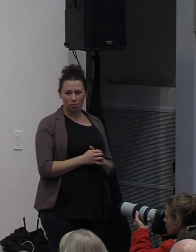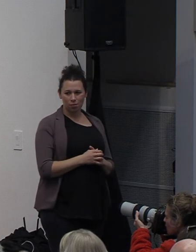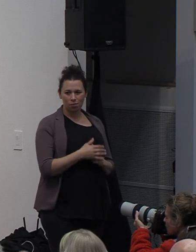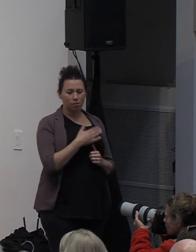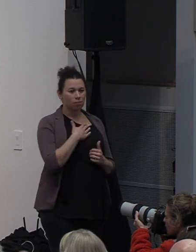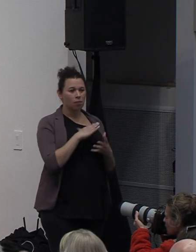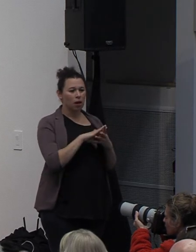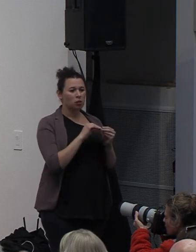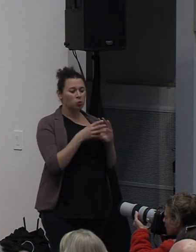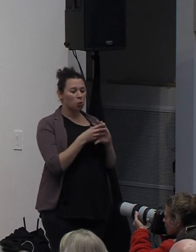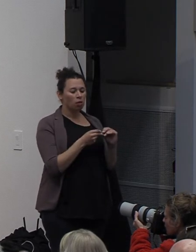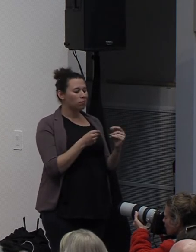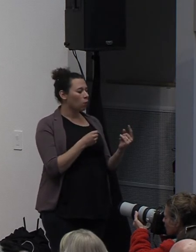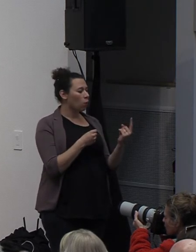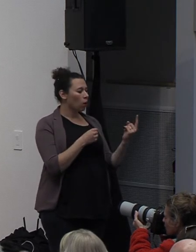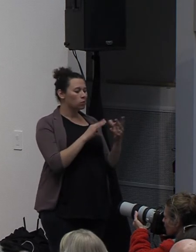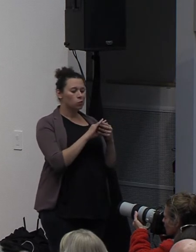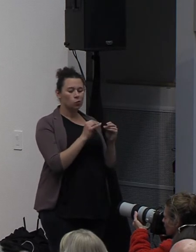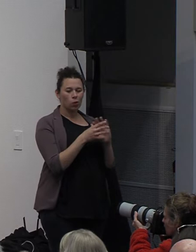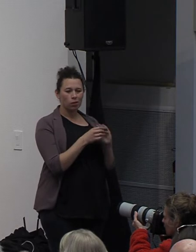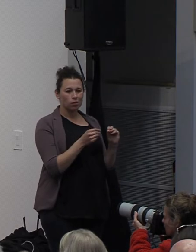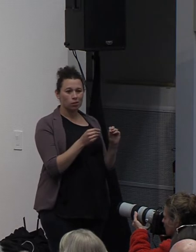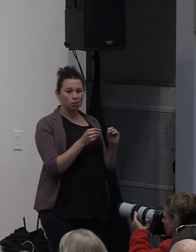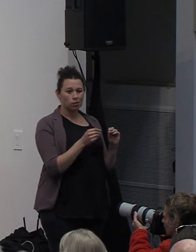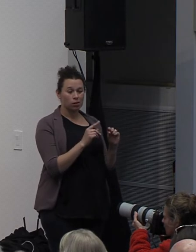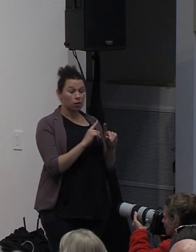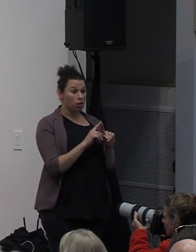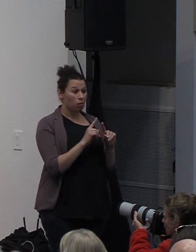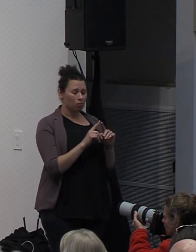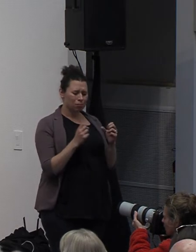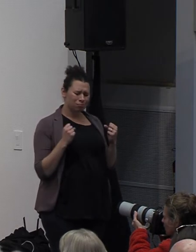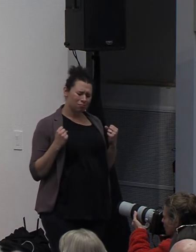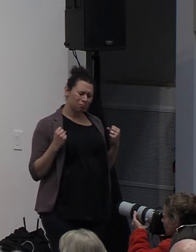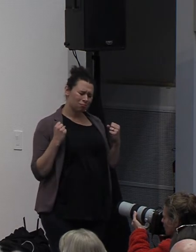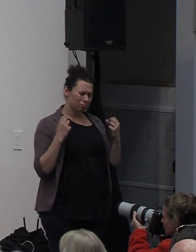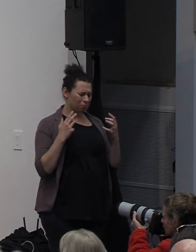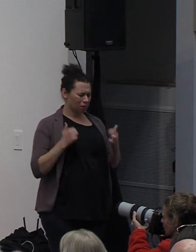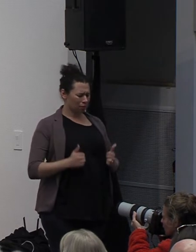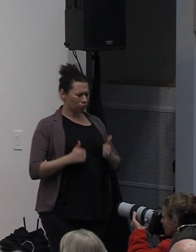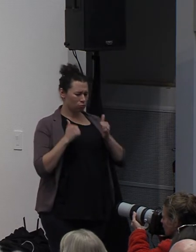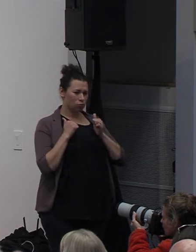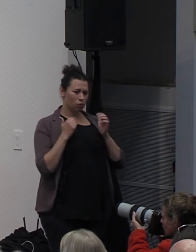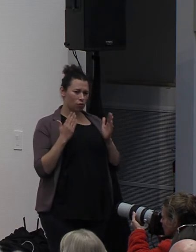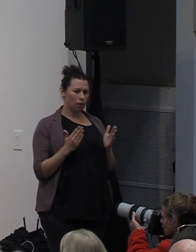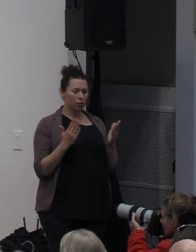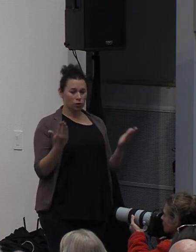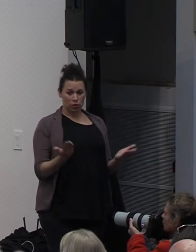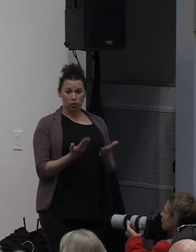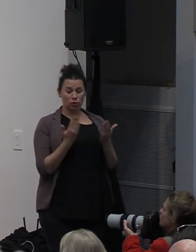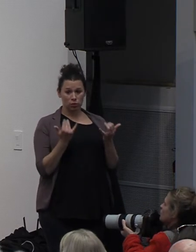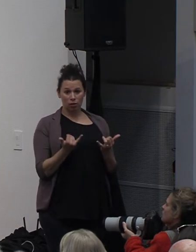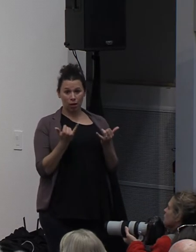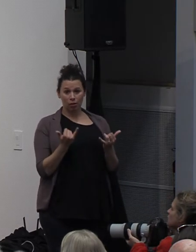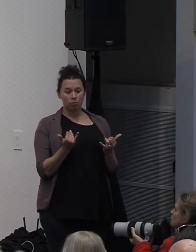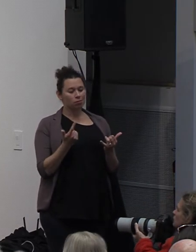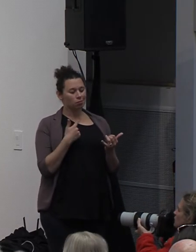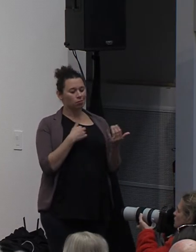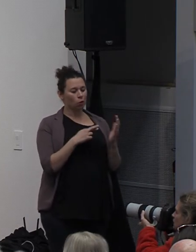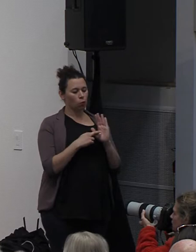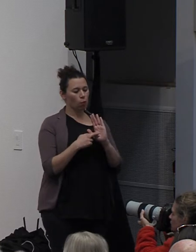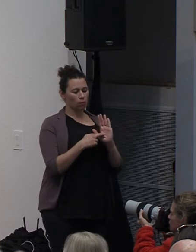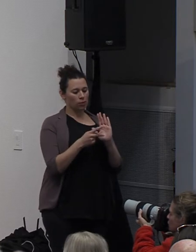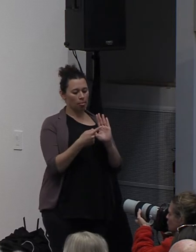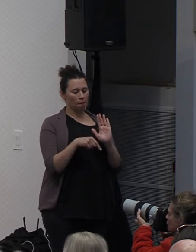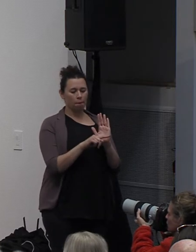one, but of the many survivors here today that I represent. Each and every